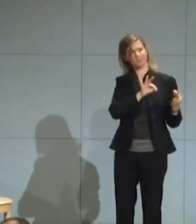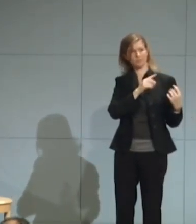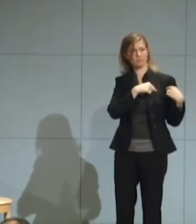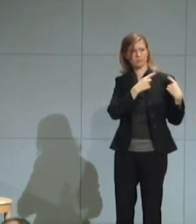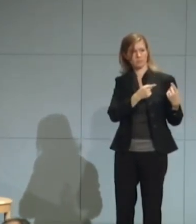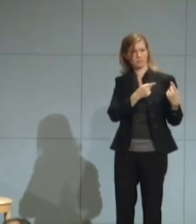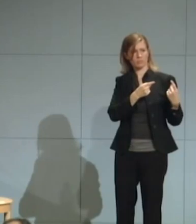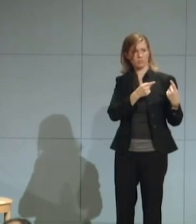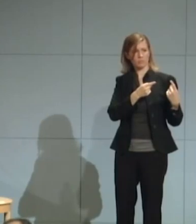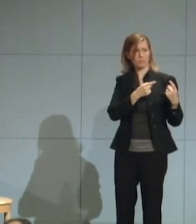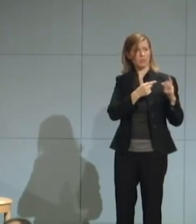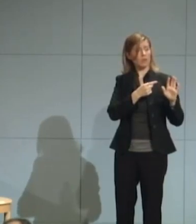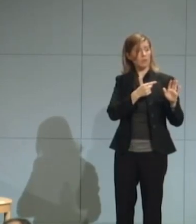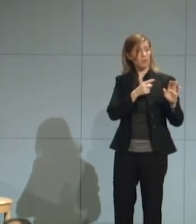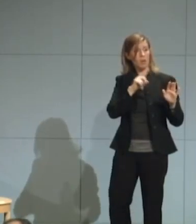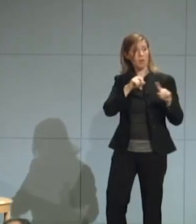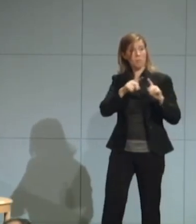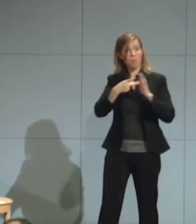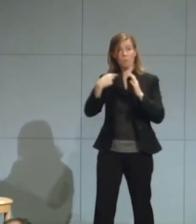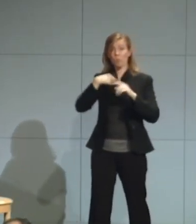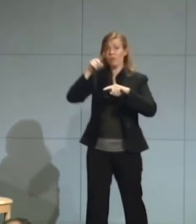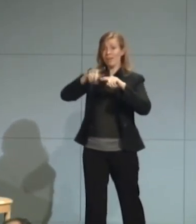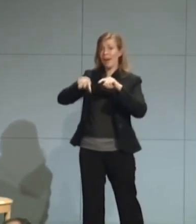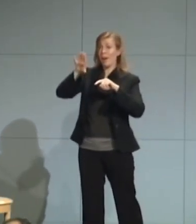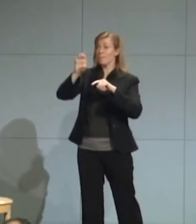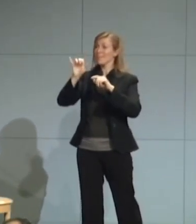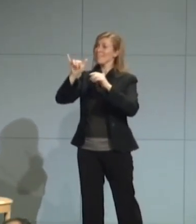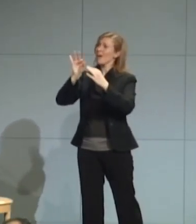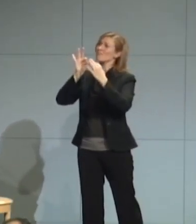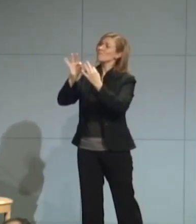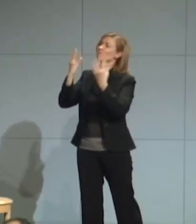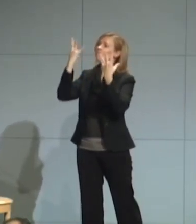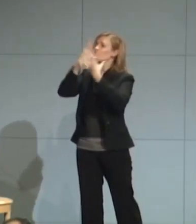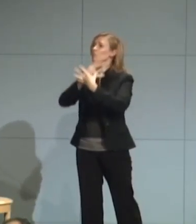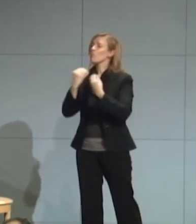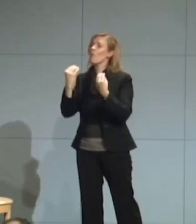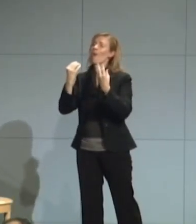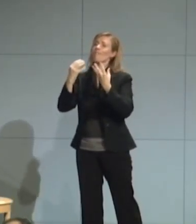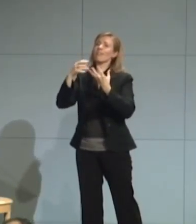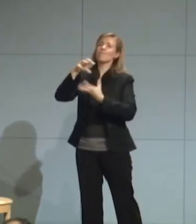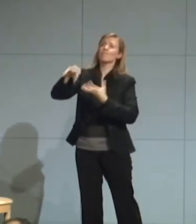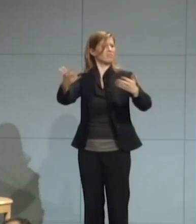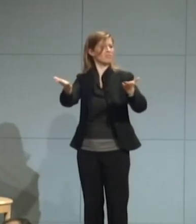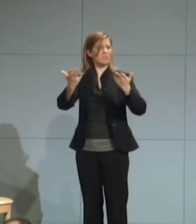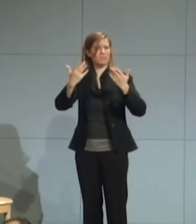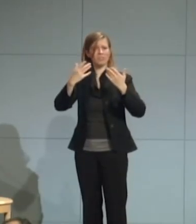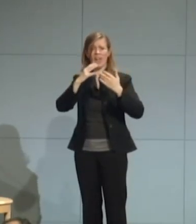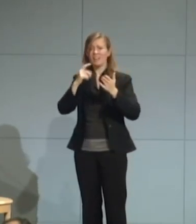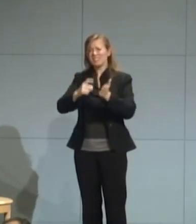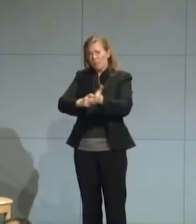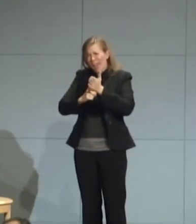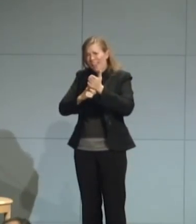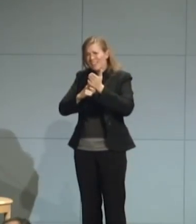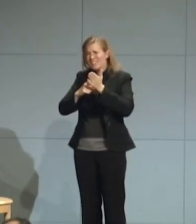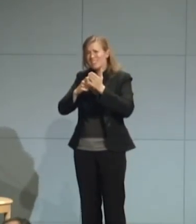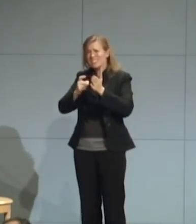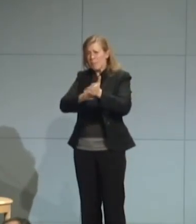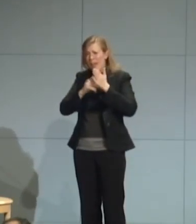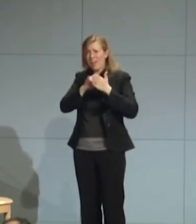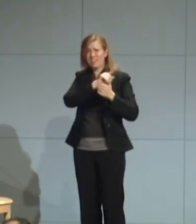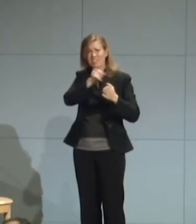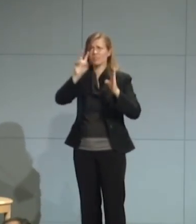I'm told, in particular, who are very scared about this. But I was in Arizona recently, and I can